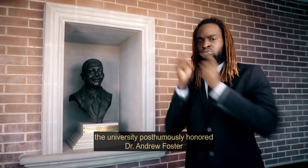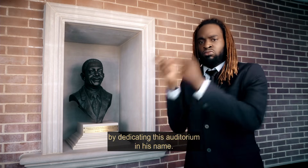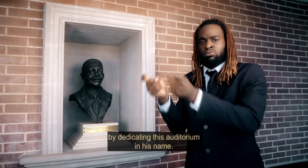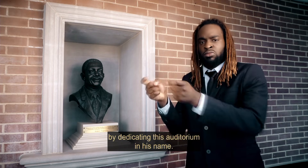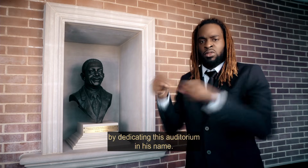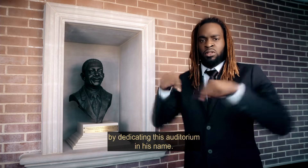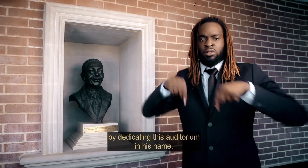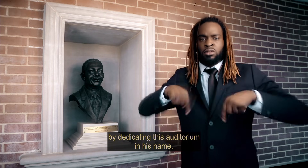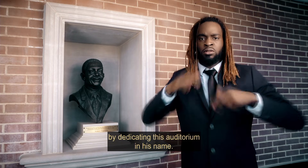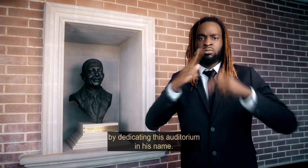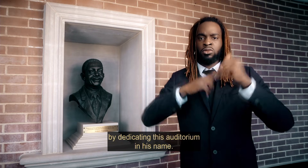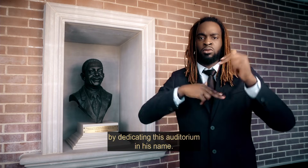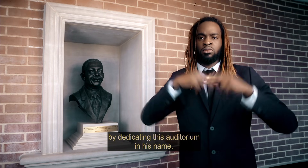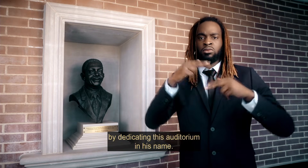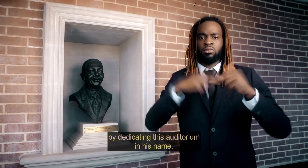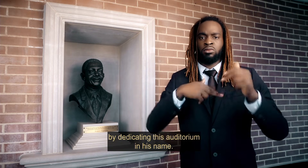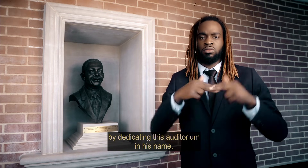by dedicating this auditorium in his name.